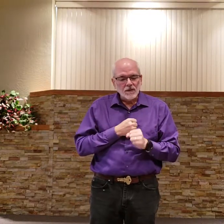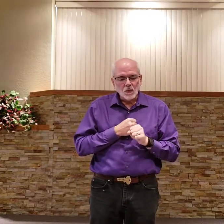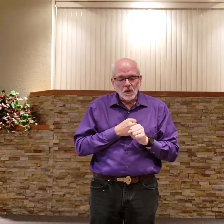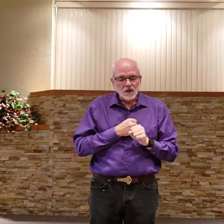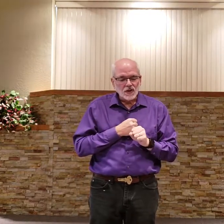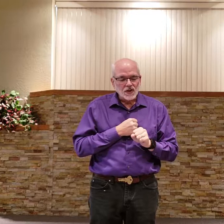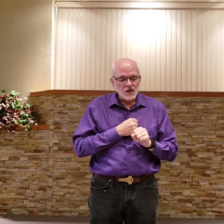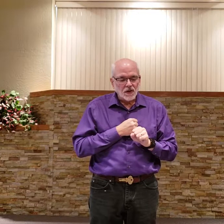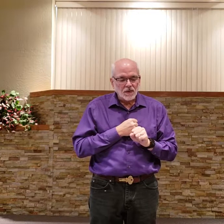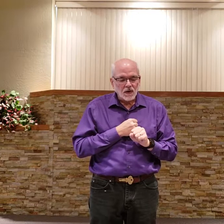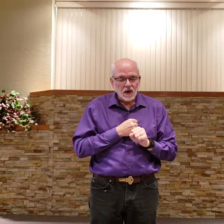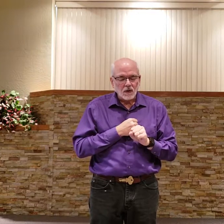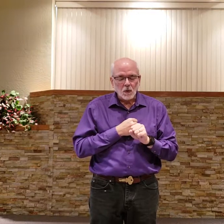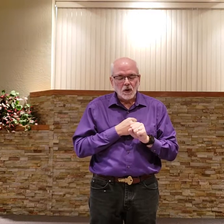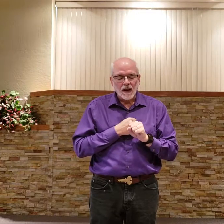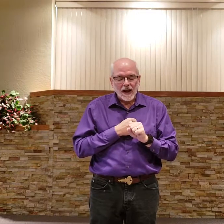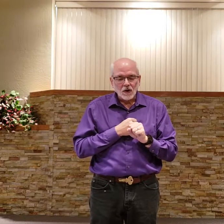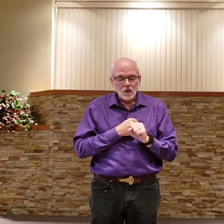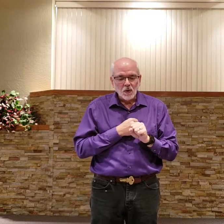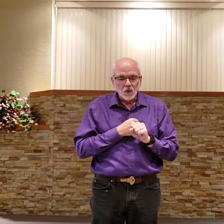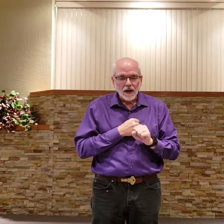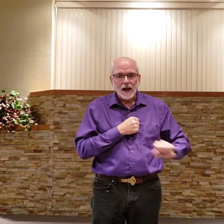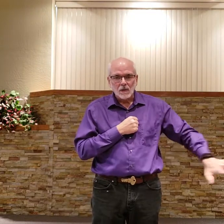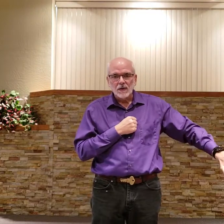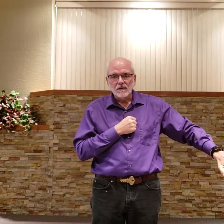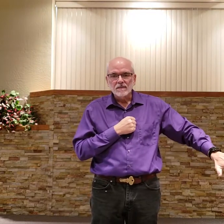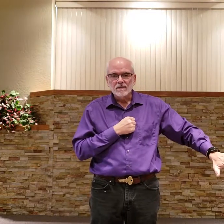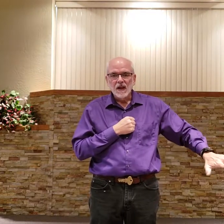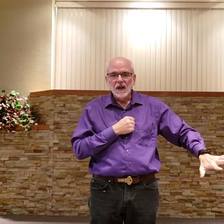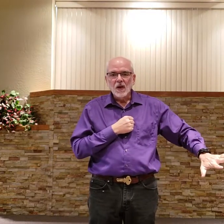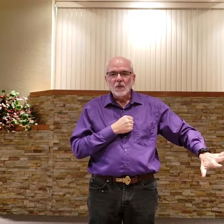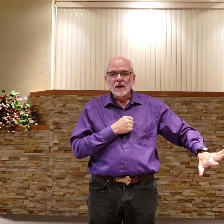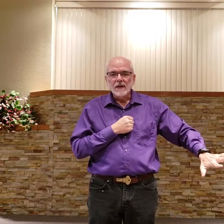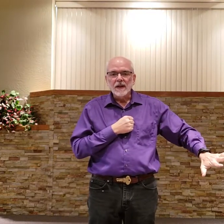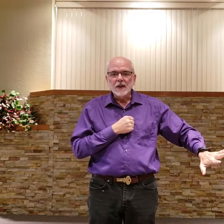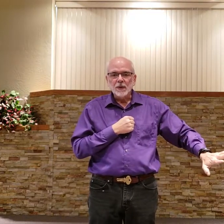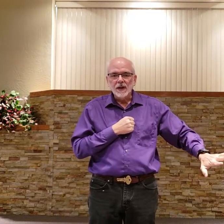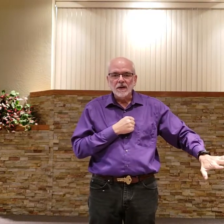the word suffer, or the word who out. We don't need it. It's redundant.